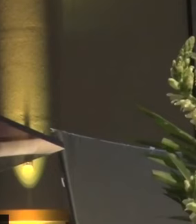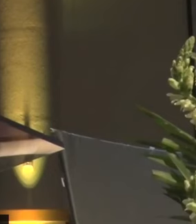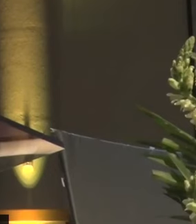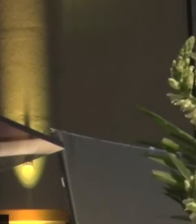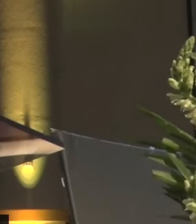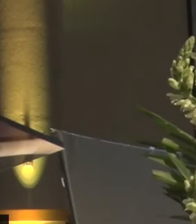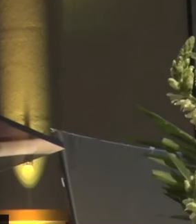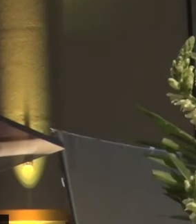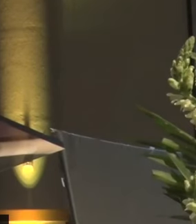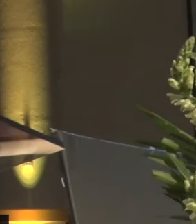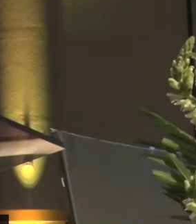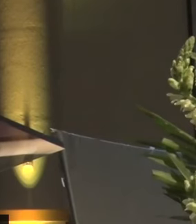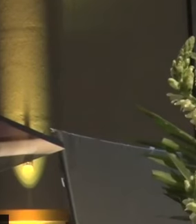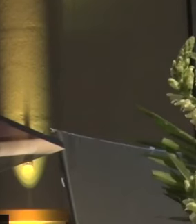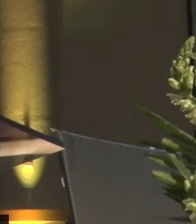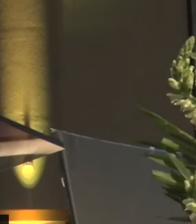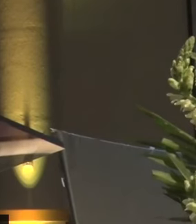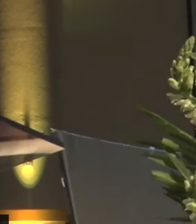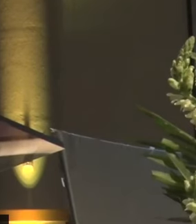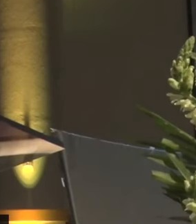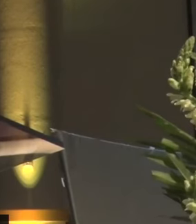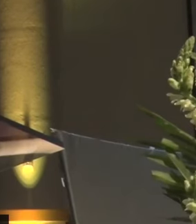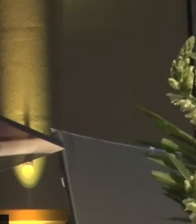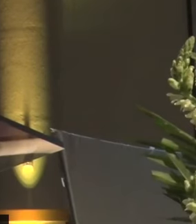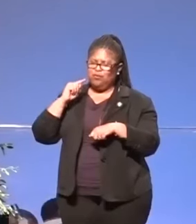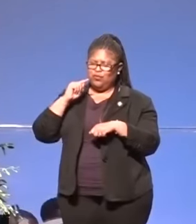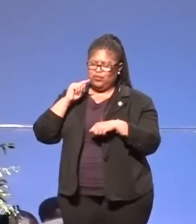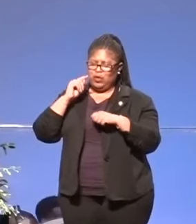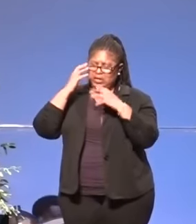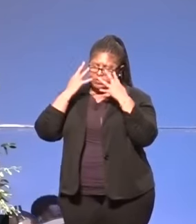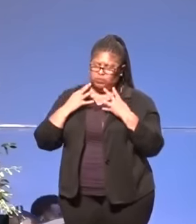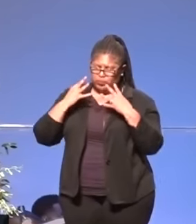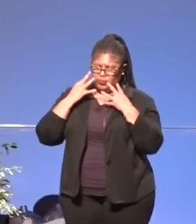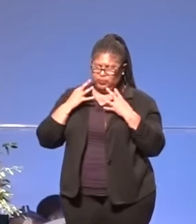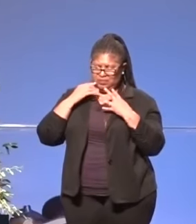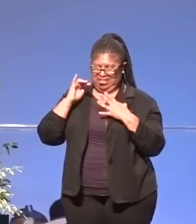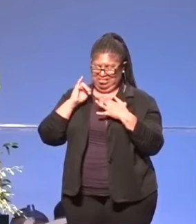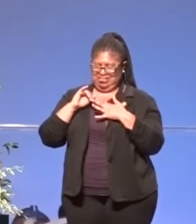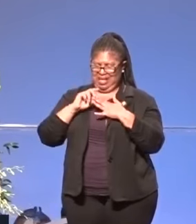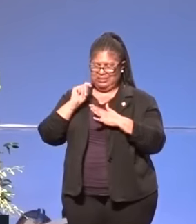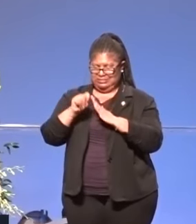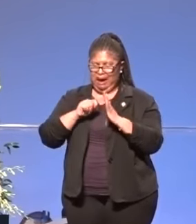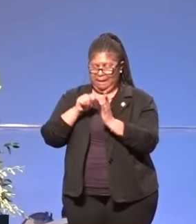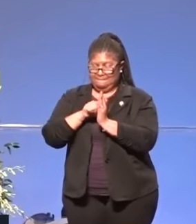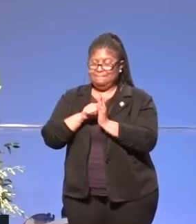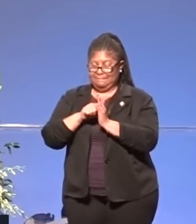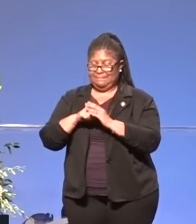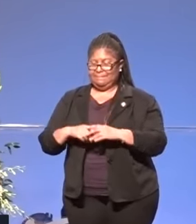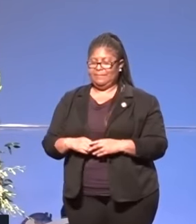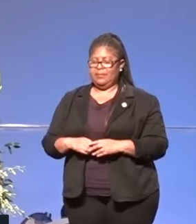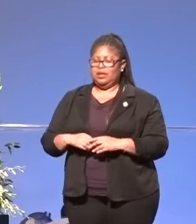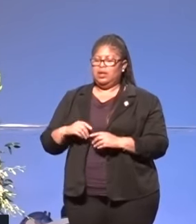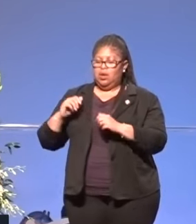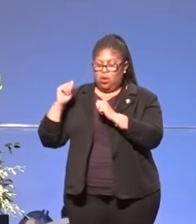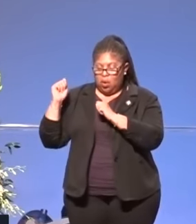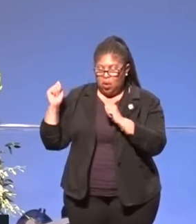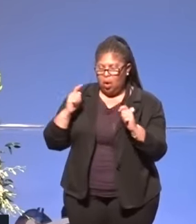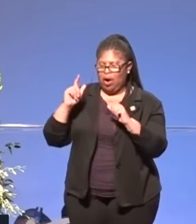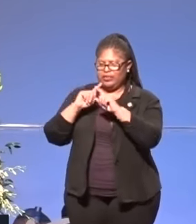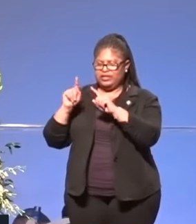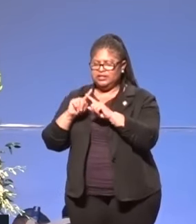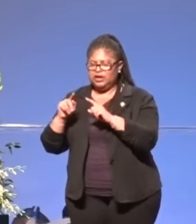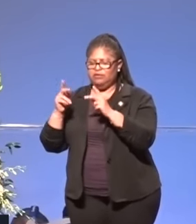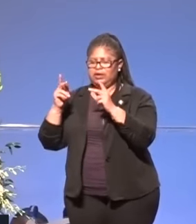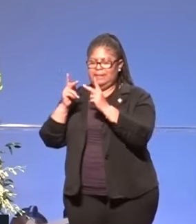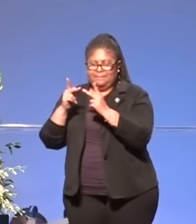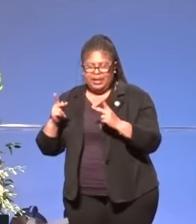call the farmer to mourning, and such as are skillful in lamentation to wailing, and in all the vineyards shall be